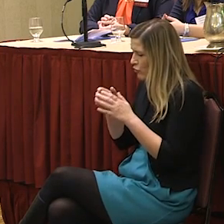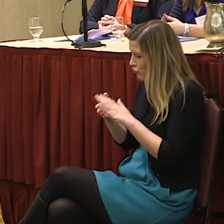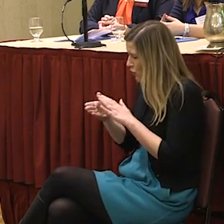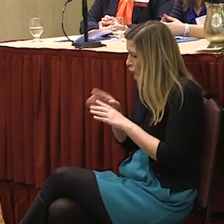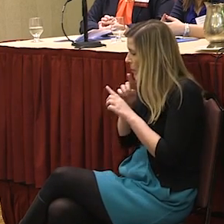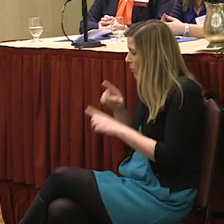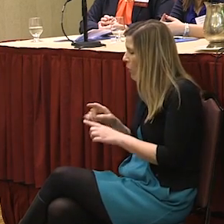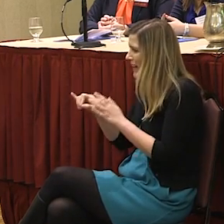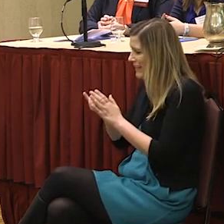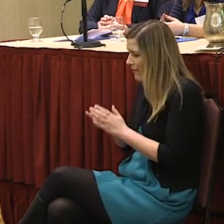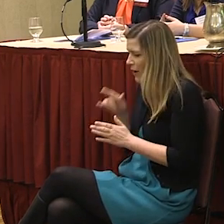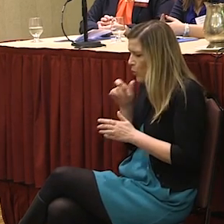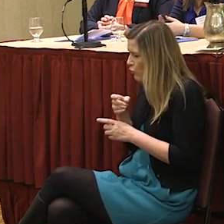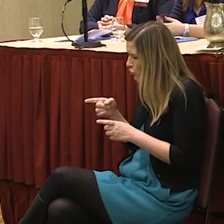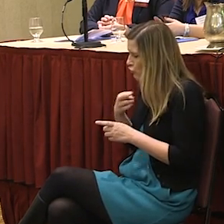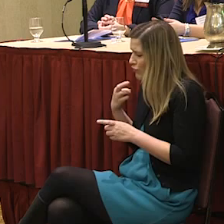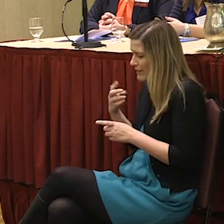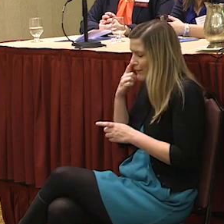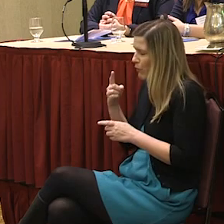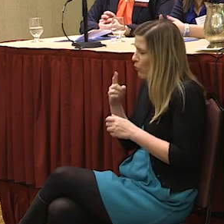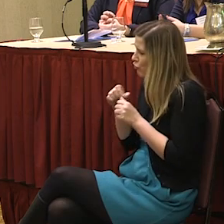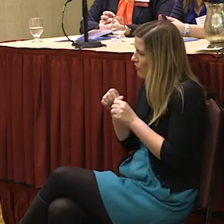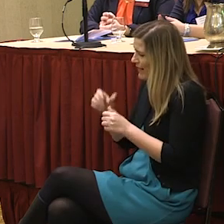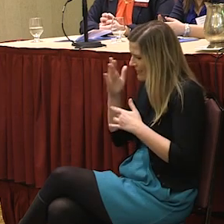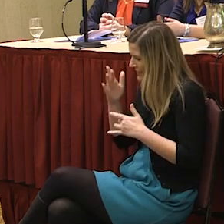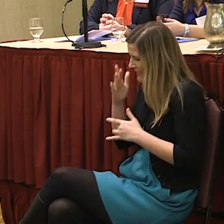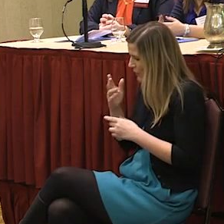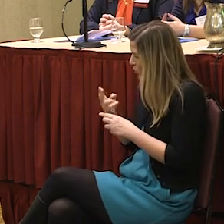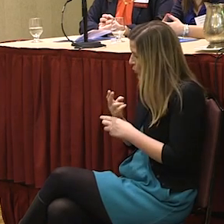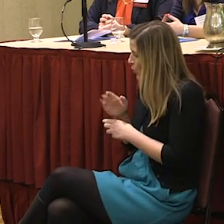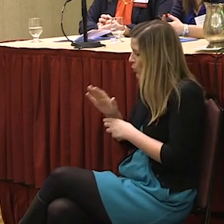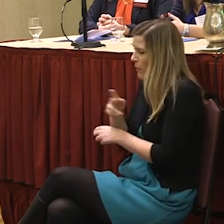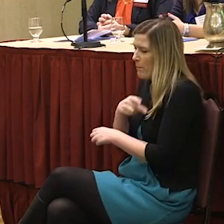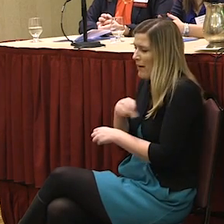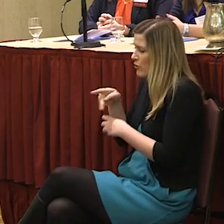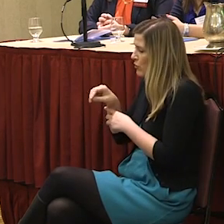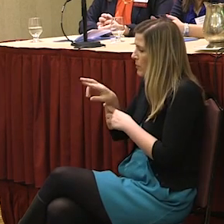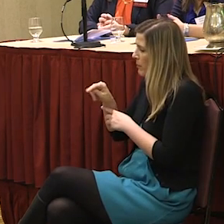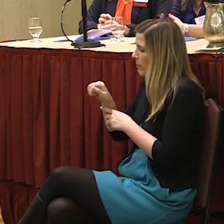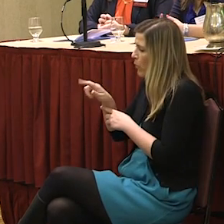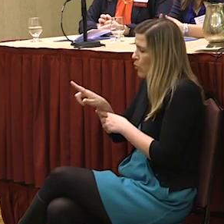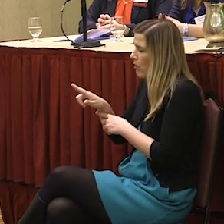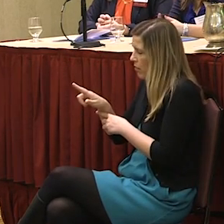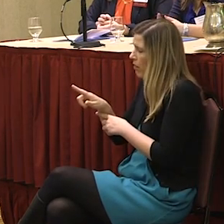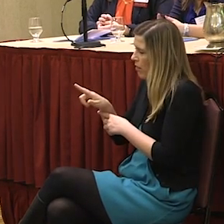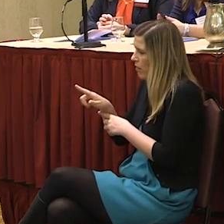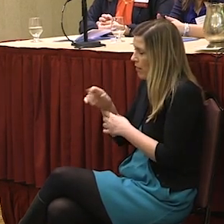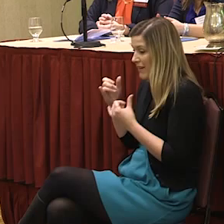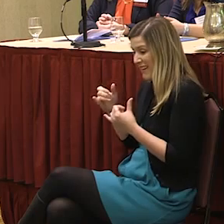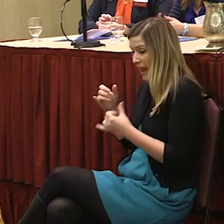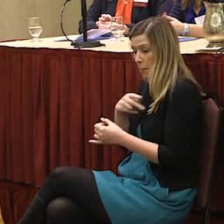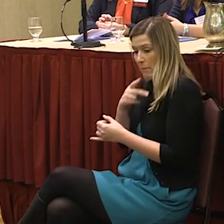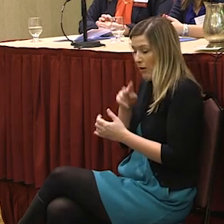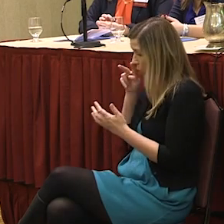or at risk for chronic diseases. Utilize your patient's portal. They are looking now to see what communication you're sending